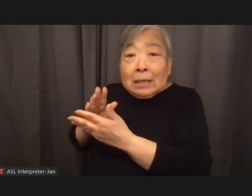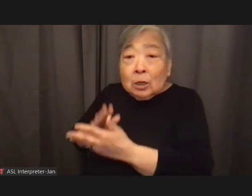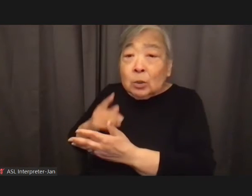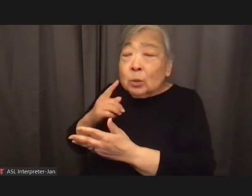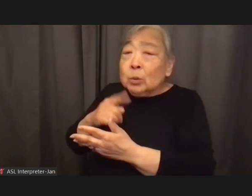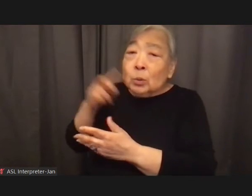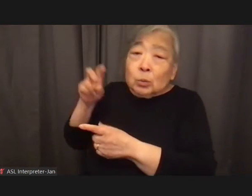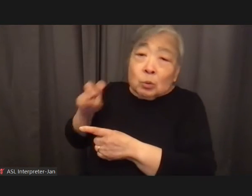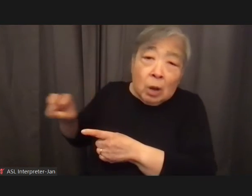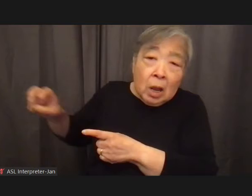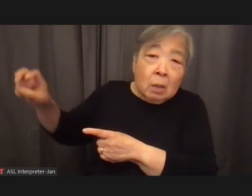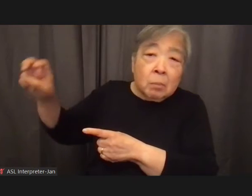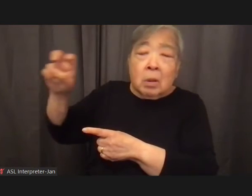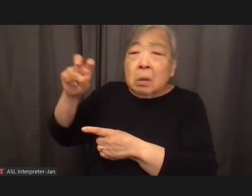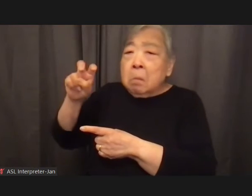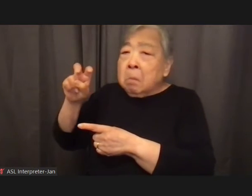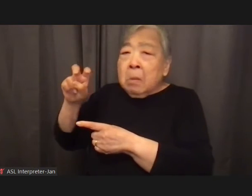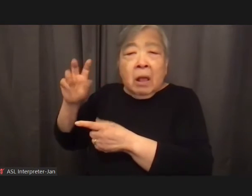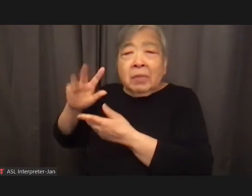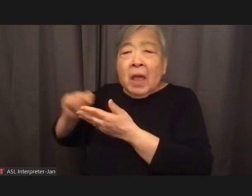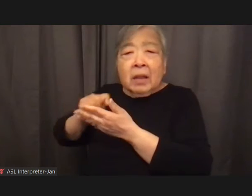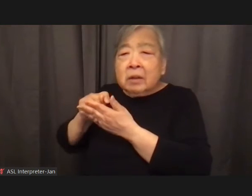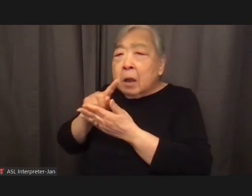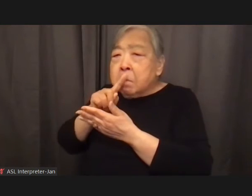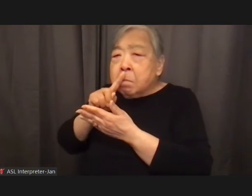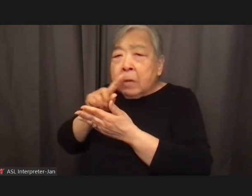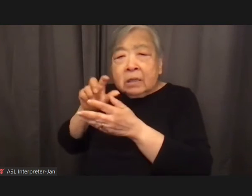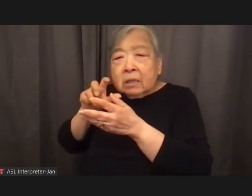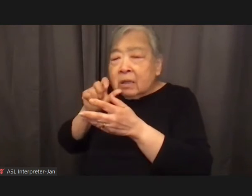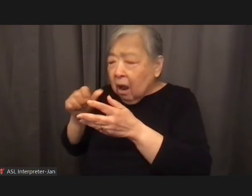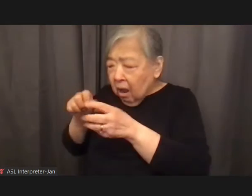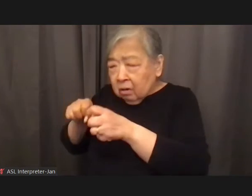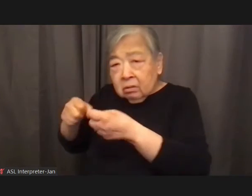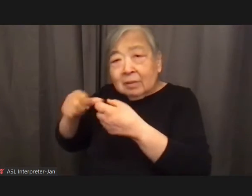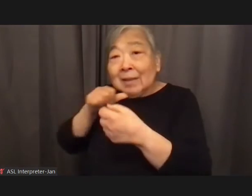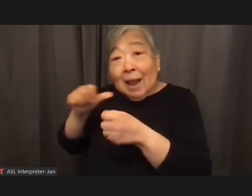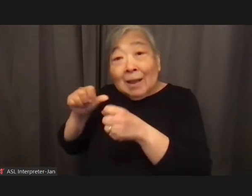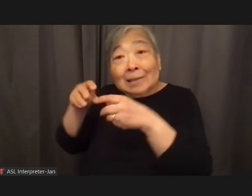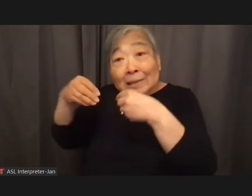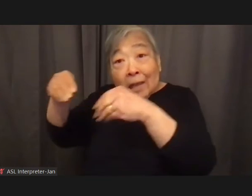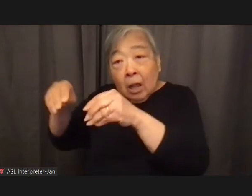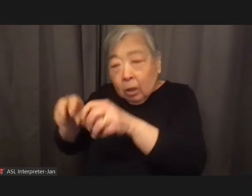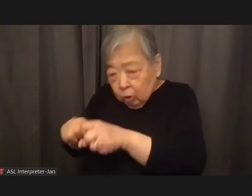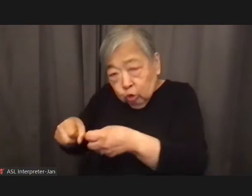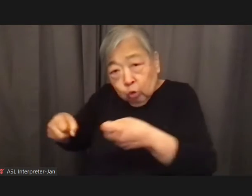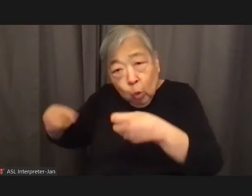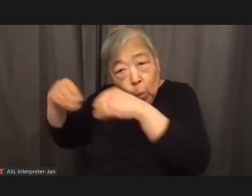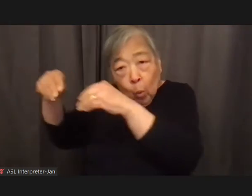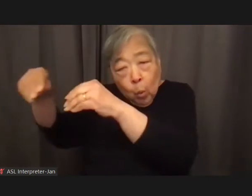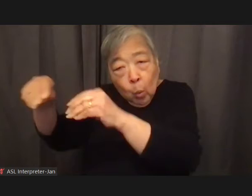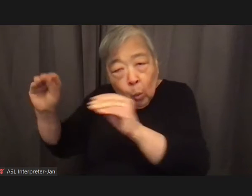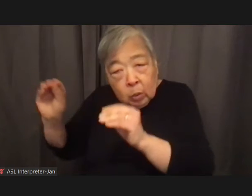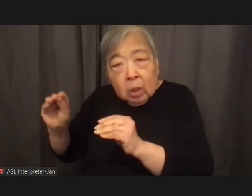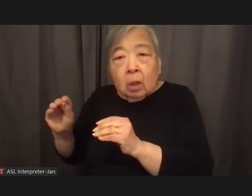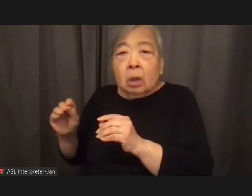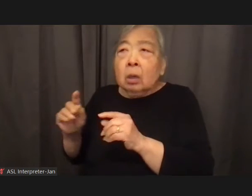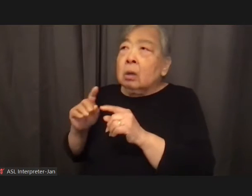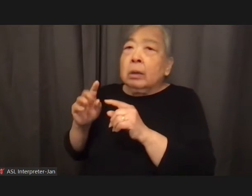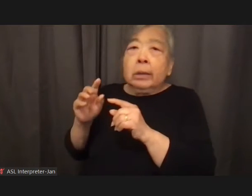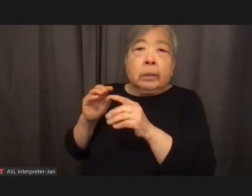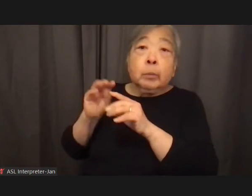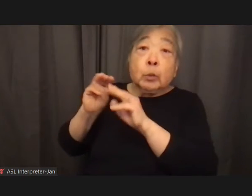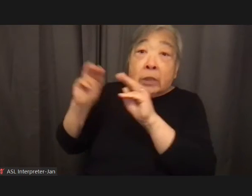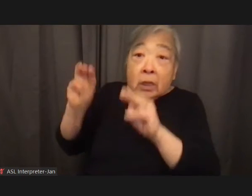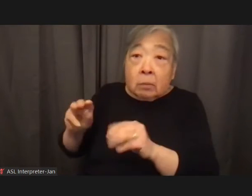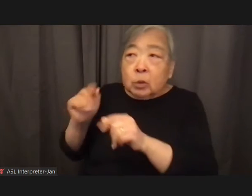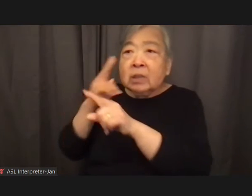and scrolls were not sold. They were these torn classic examples of scrolls in museums now,